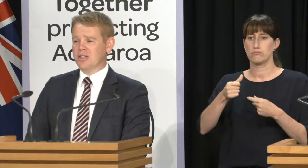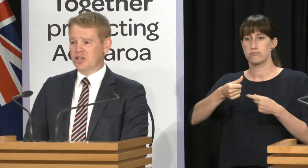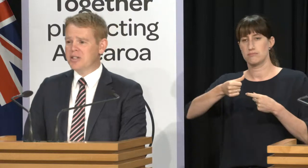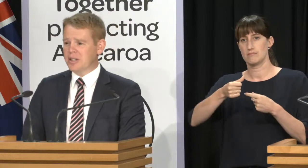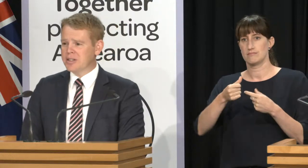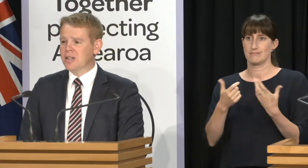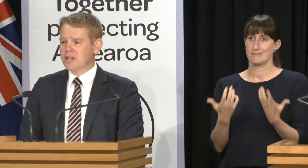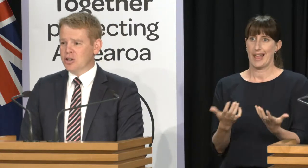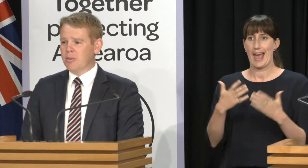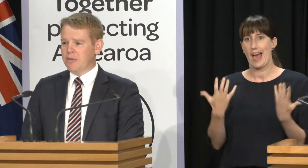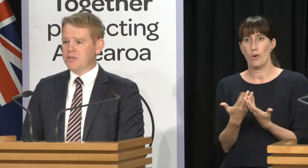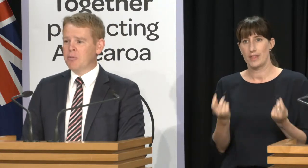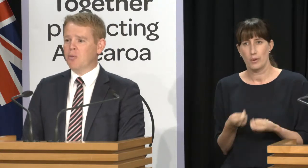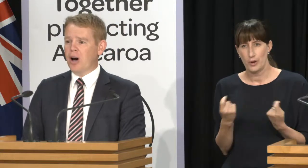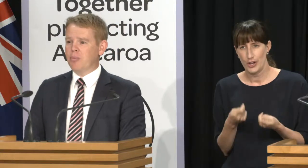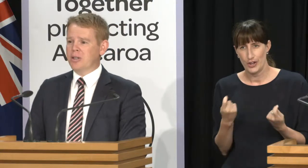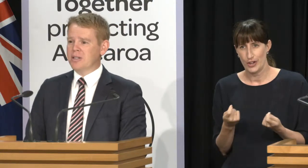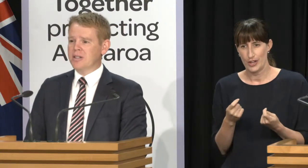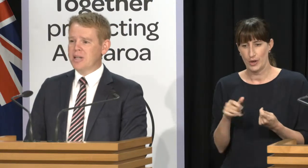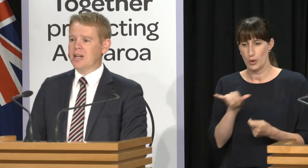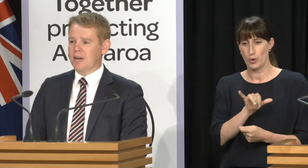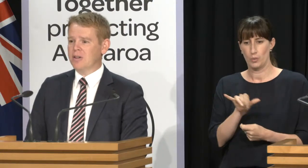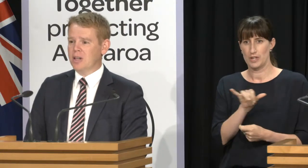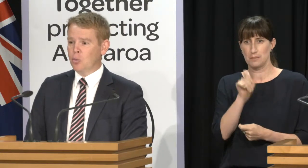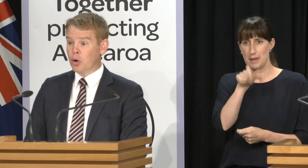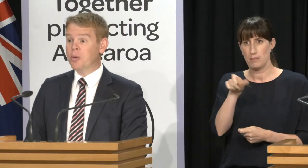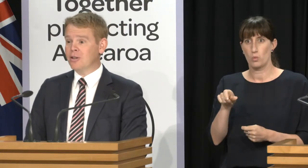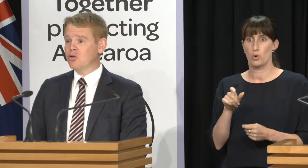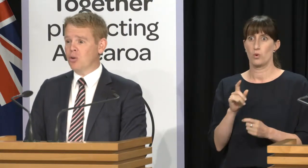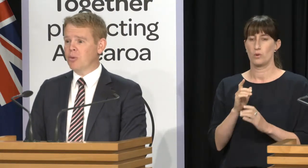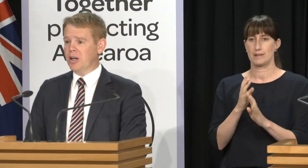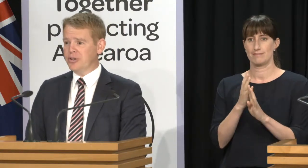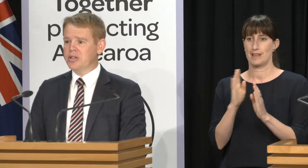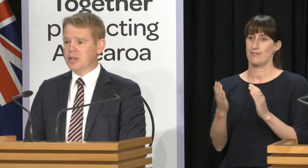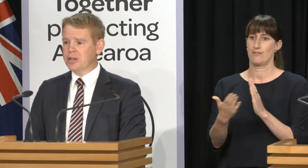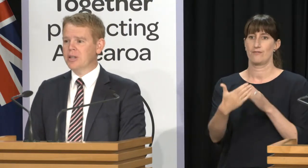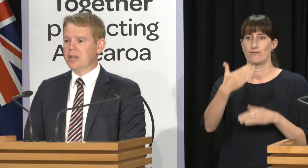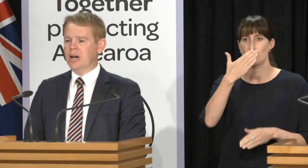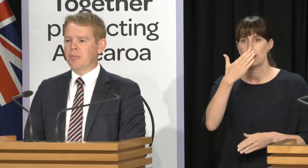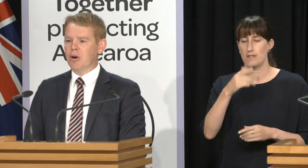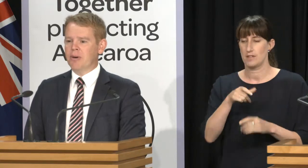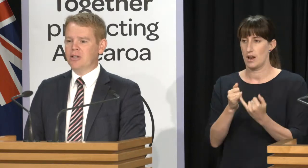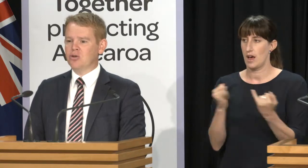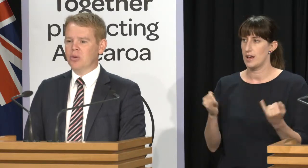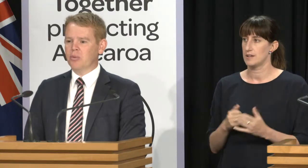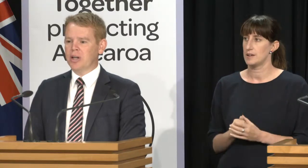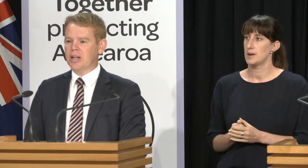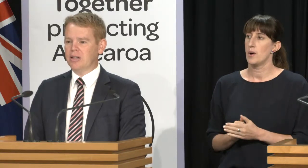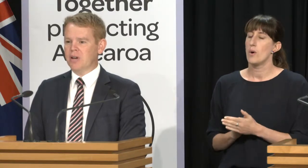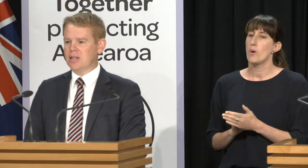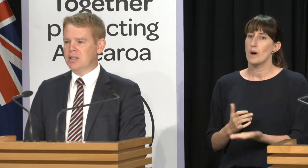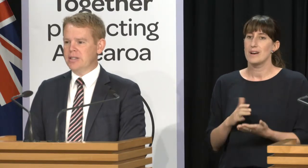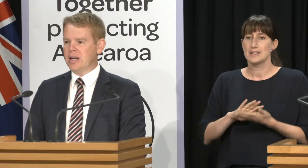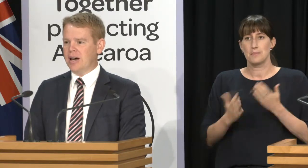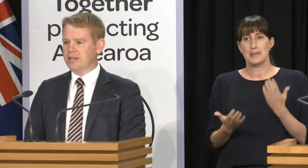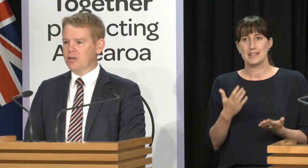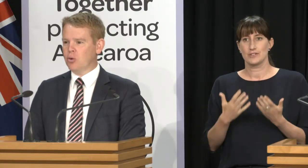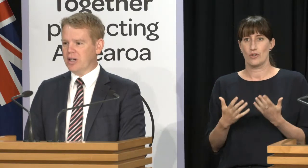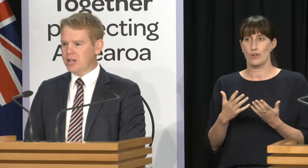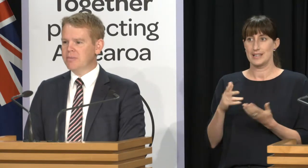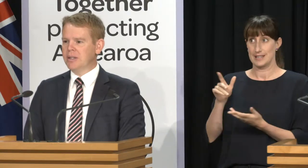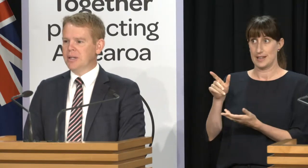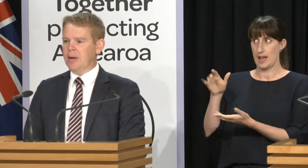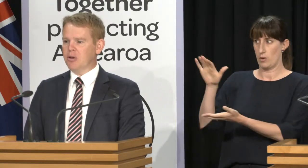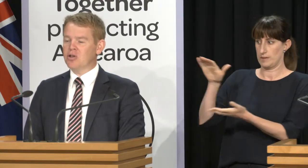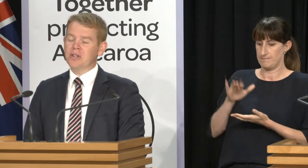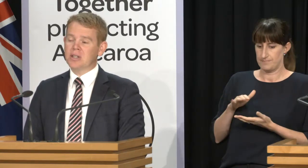so much as logistics. So some of what happens in the second half of the year will be controlled by logistics, by making sure that we're getting the vaccines out